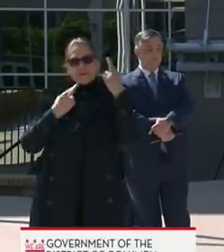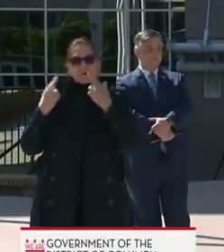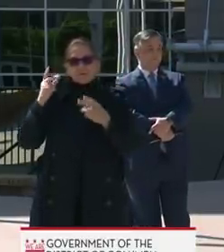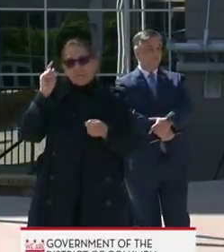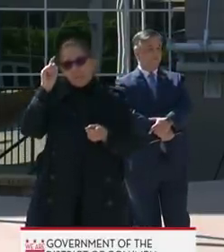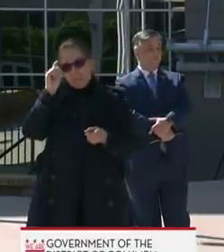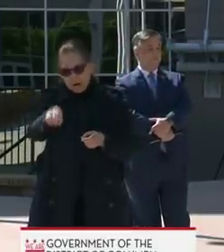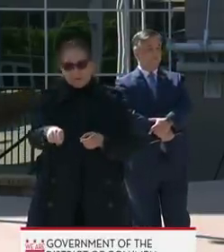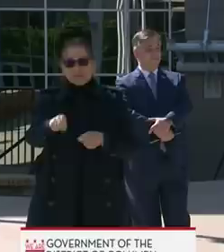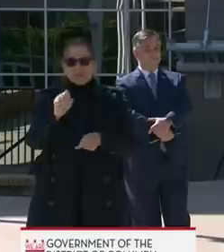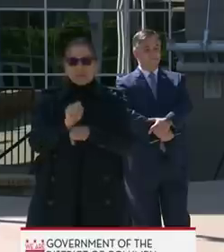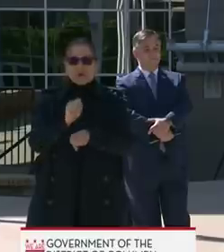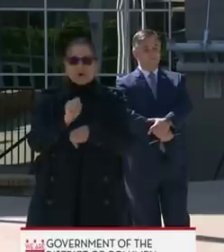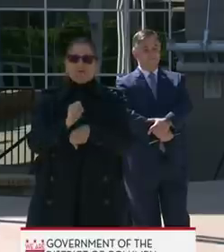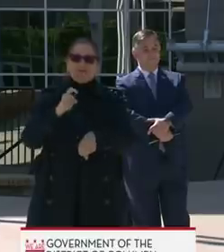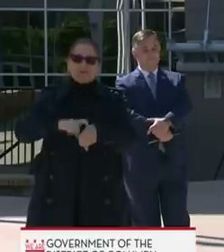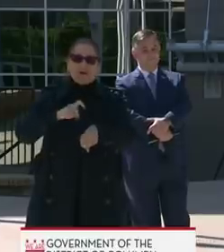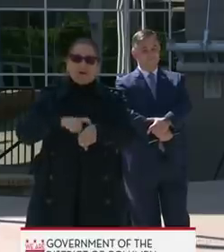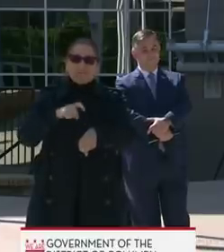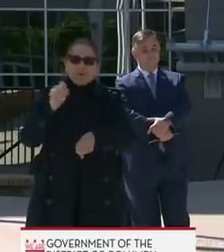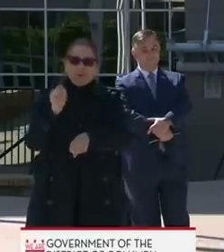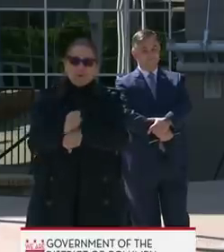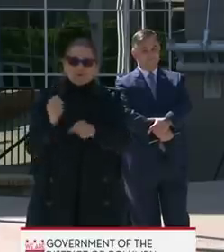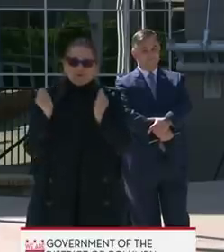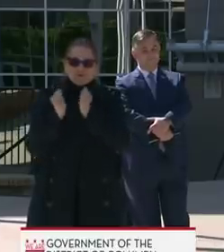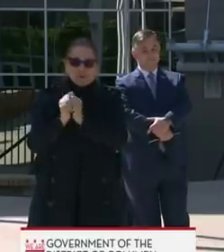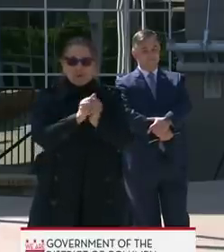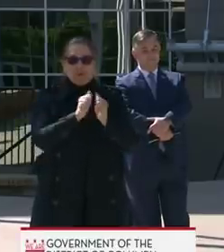So the bill reflects that.